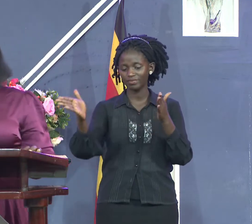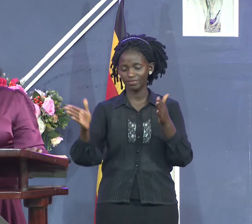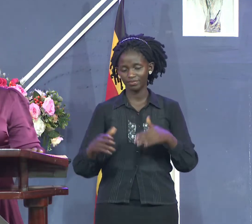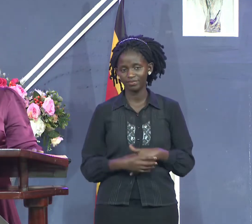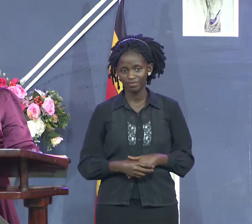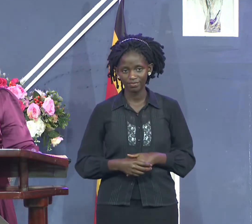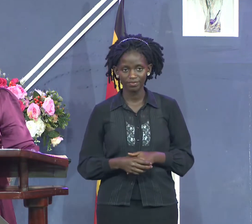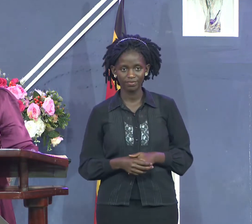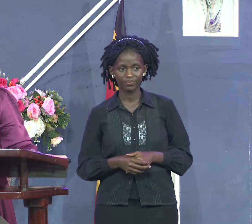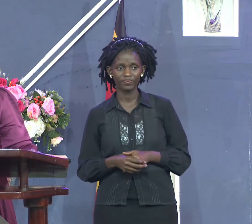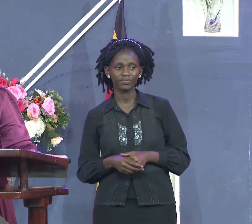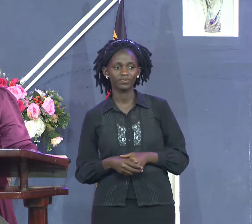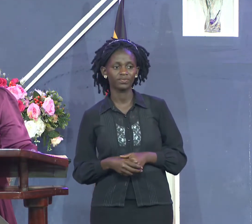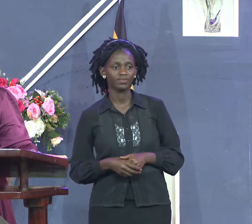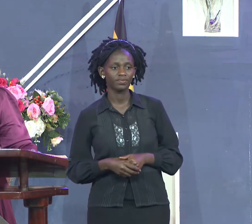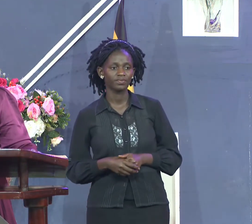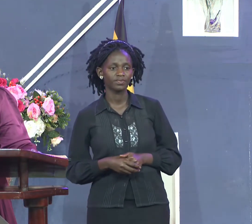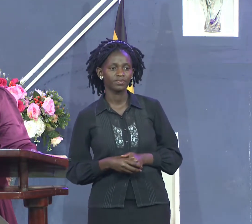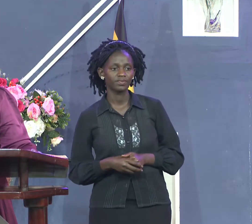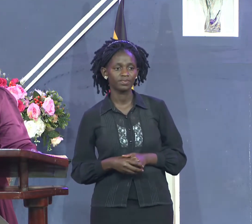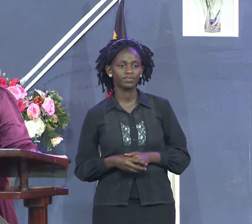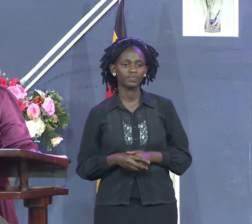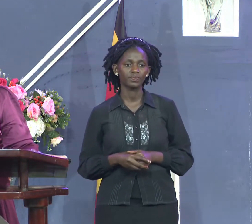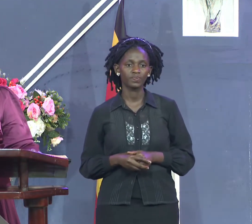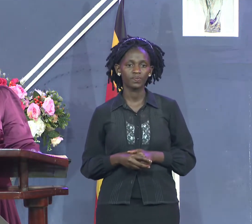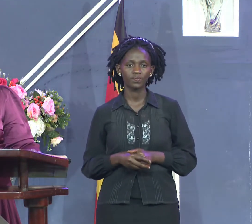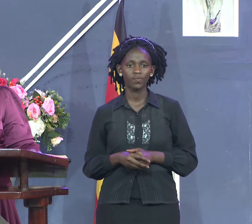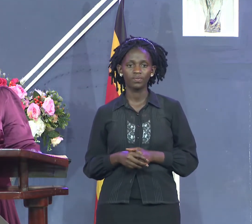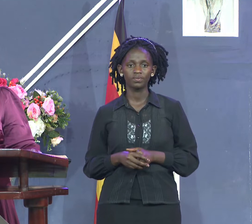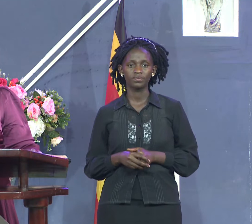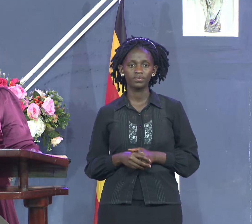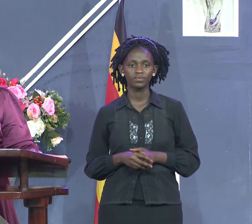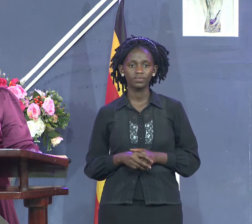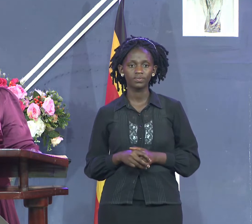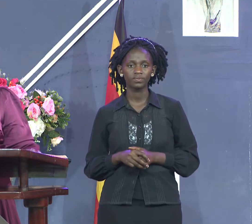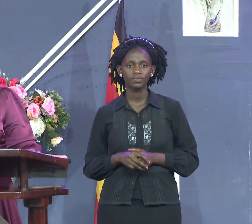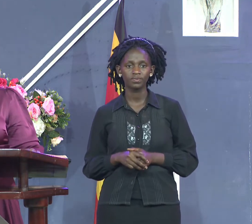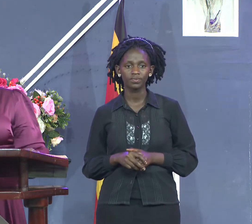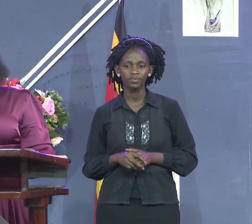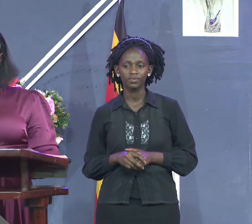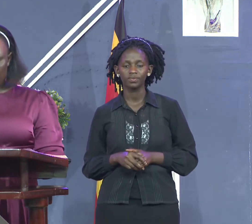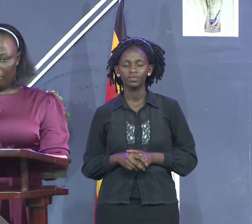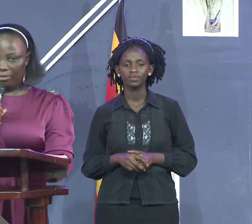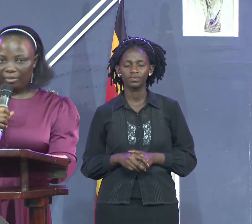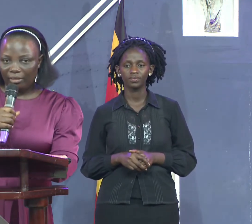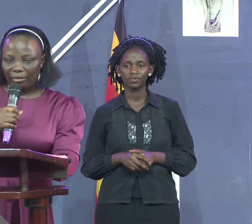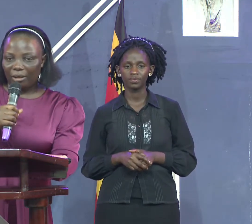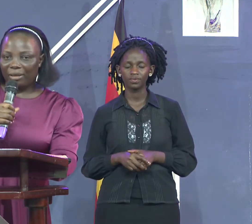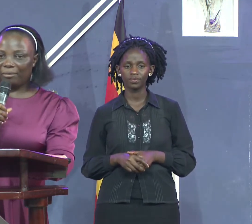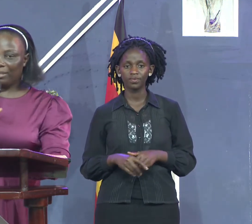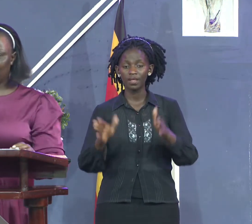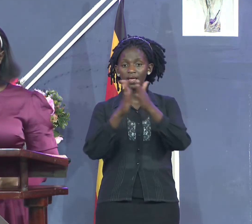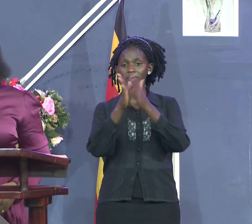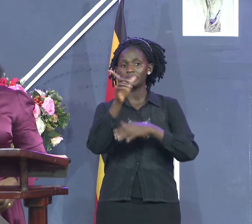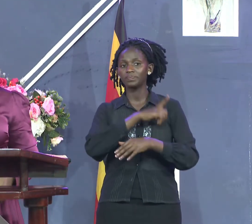He says, train a child in a way he should go, and when he is old, he will not turn away from it.